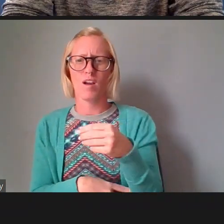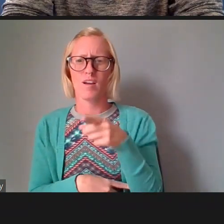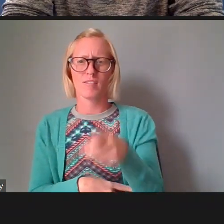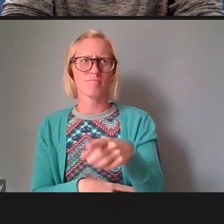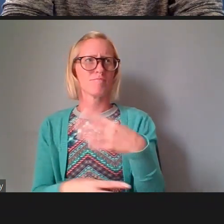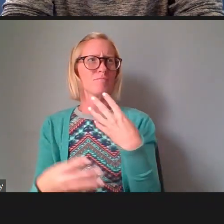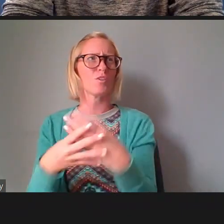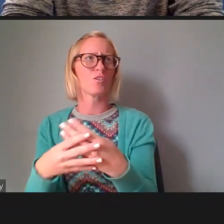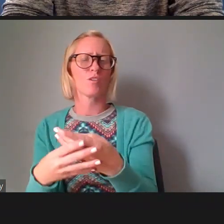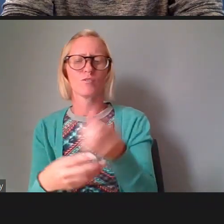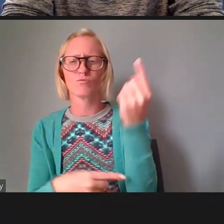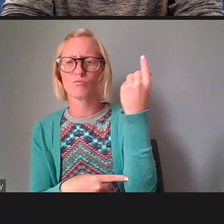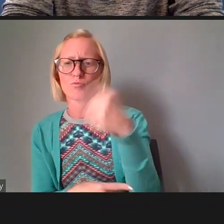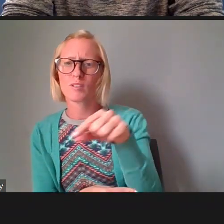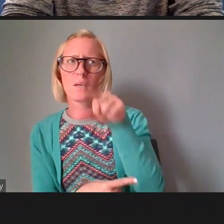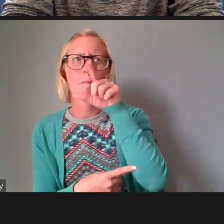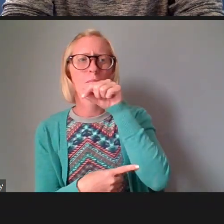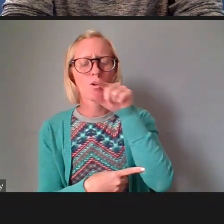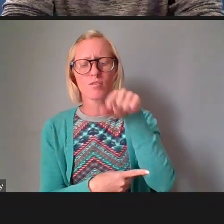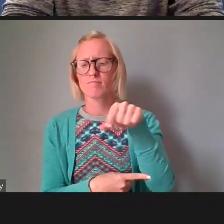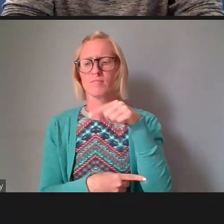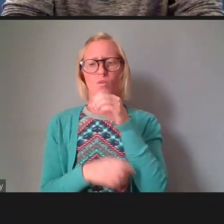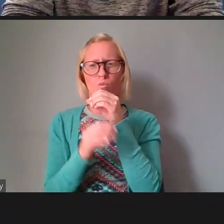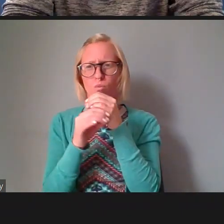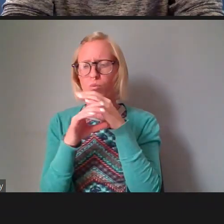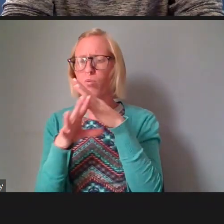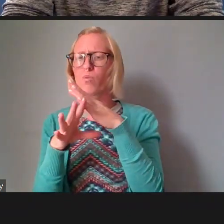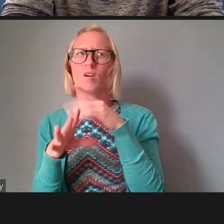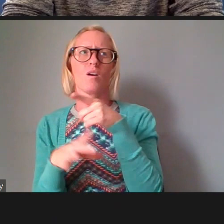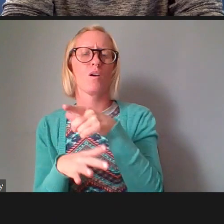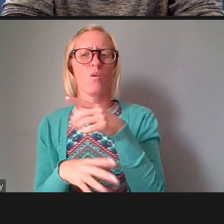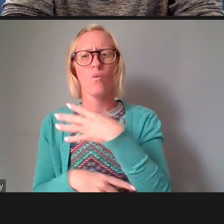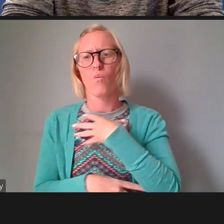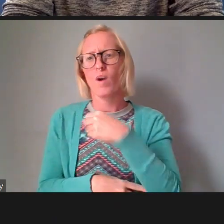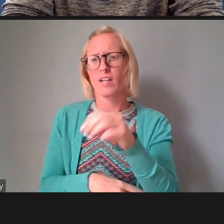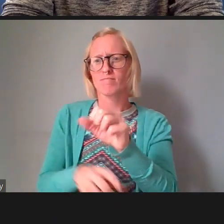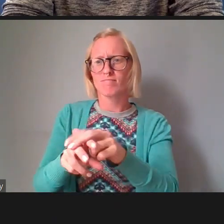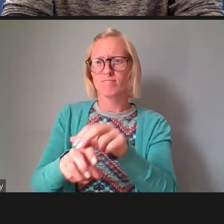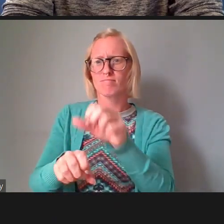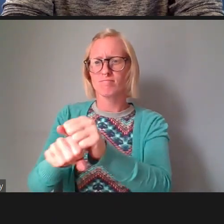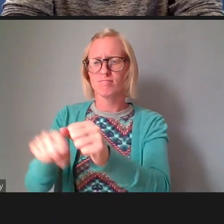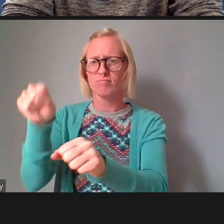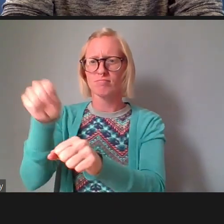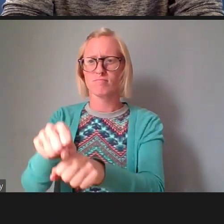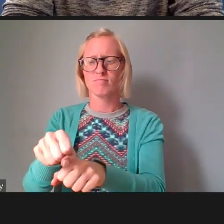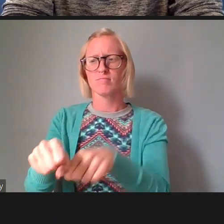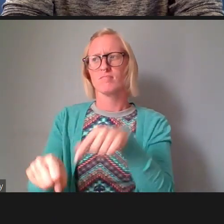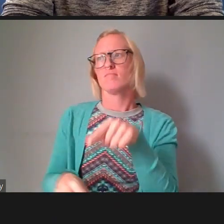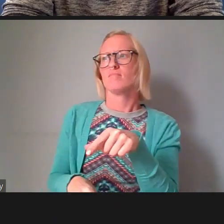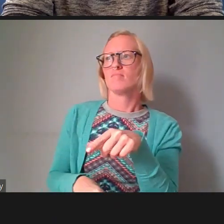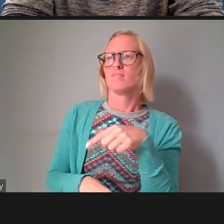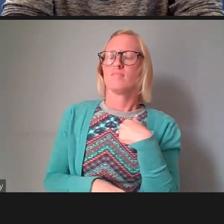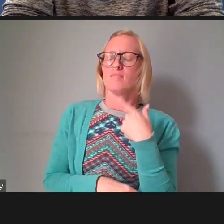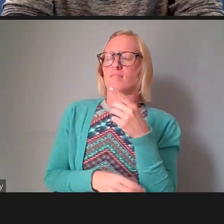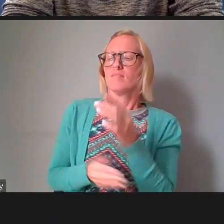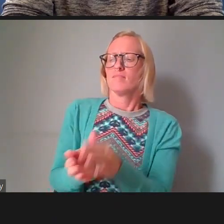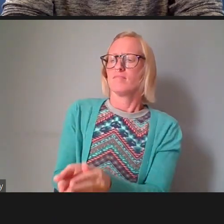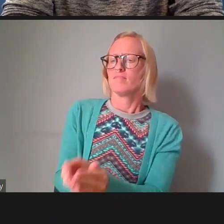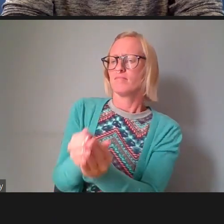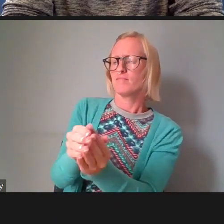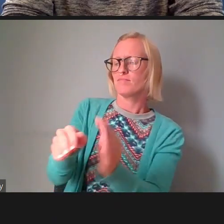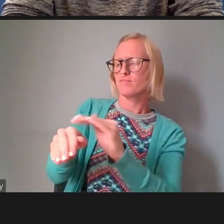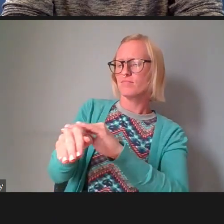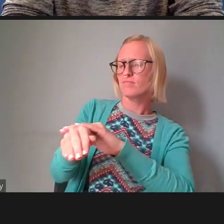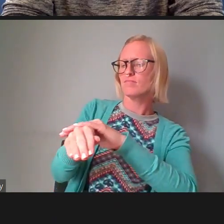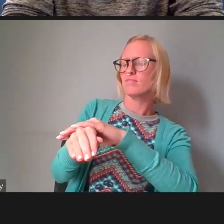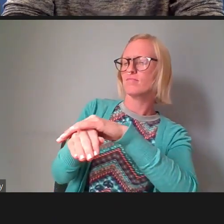green parrot. He didn't blow the white stones, of course, and he said... Piggy paused for breath and stroked the glistening thing that lay in